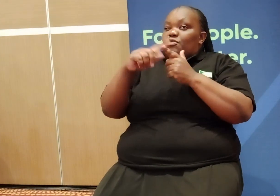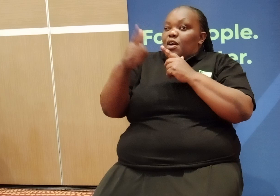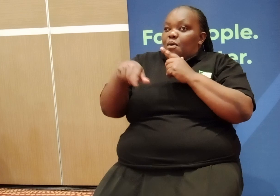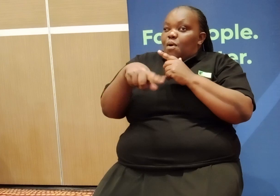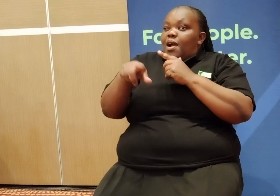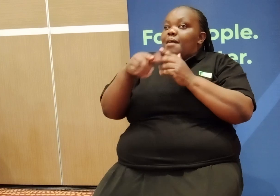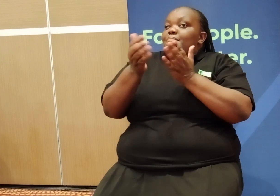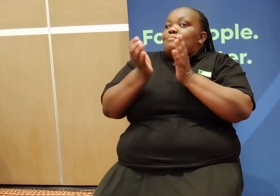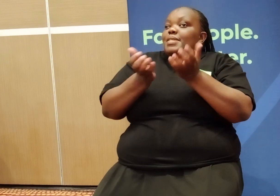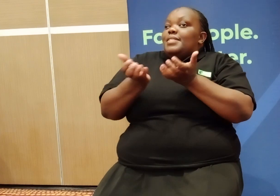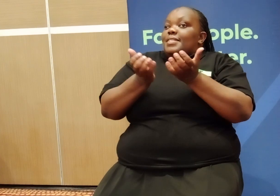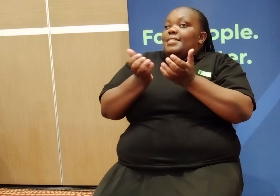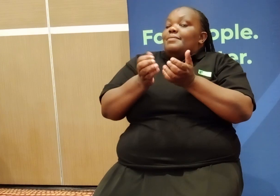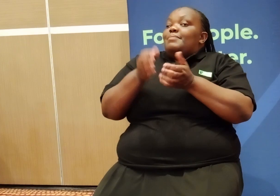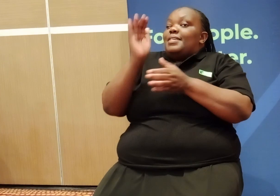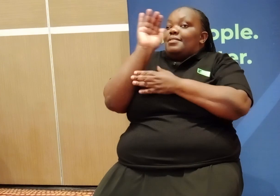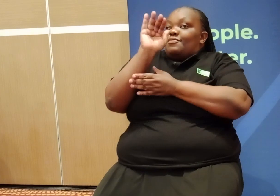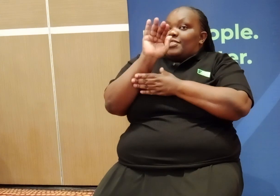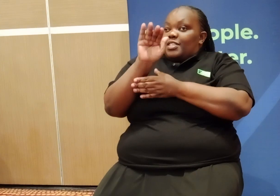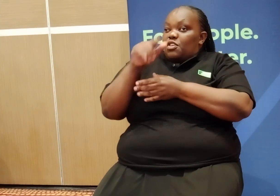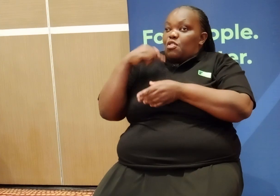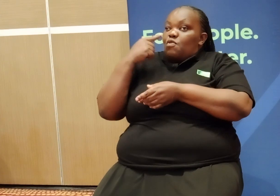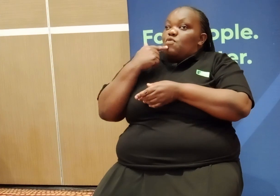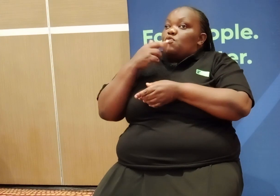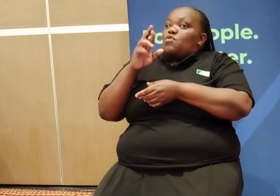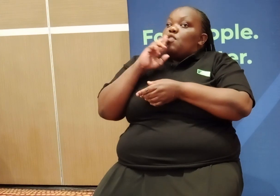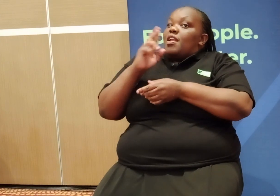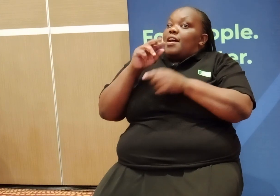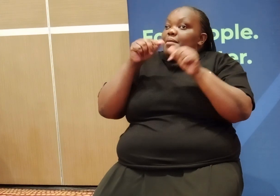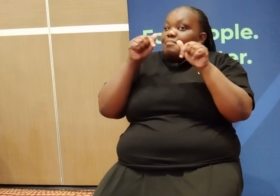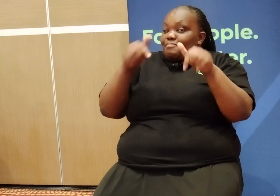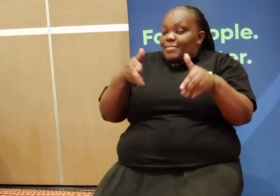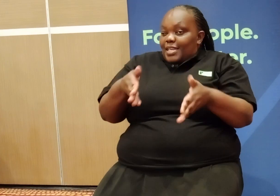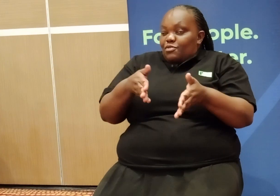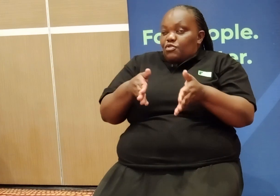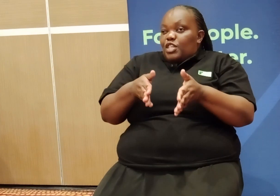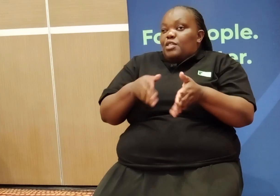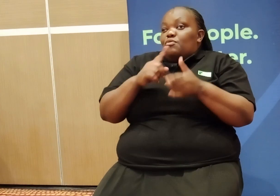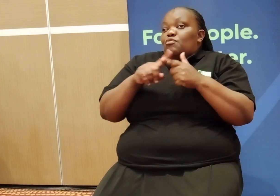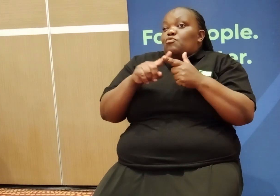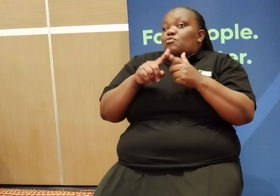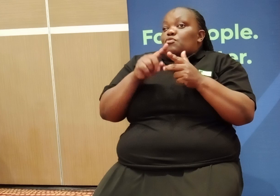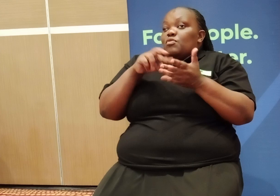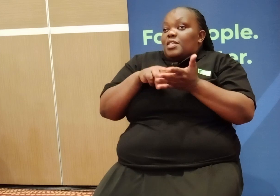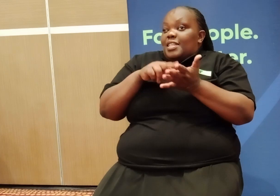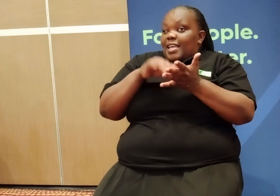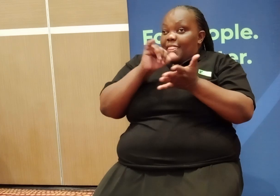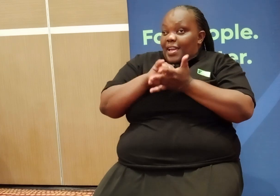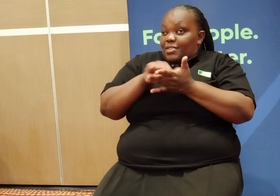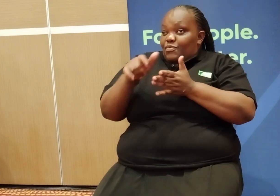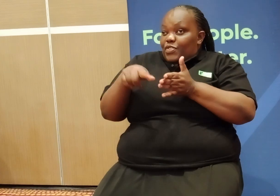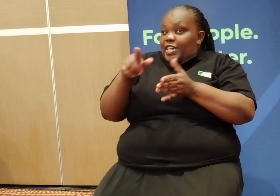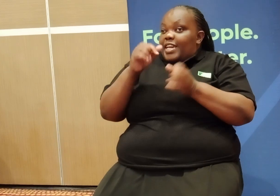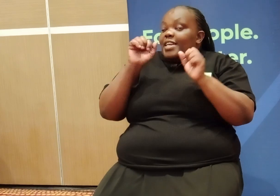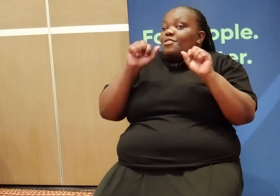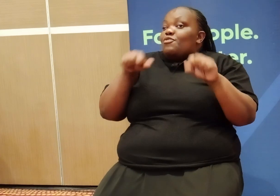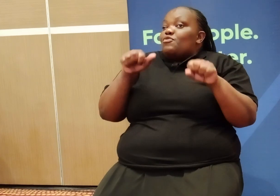business. May I request those who are present today to stand so that we can also appreciate